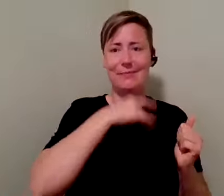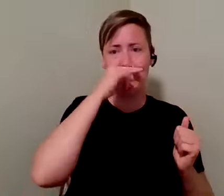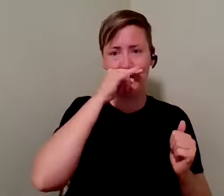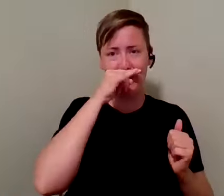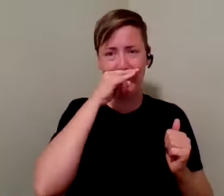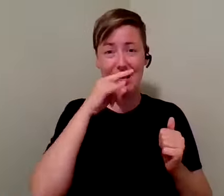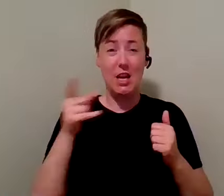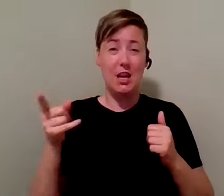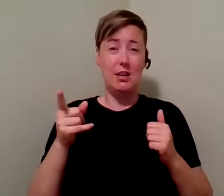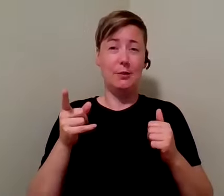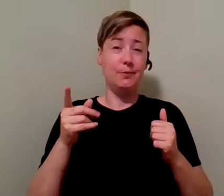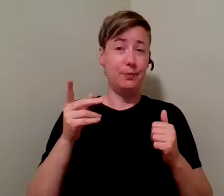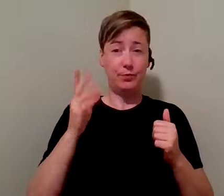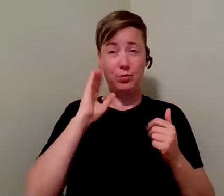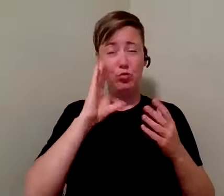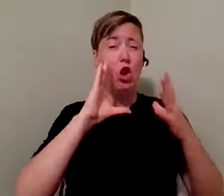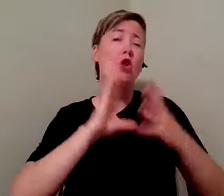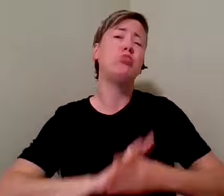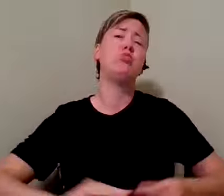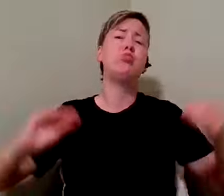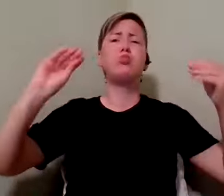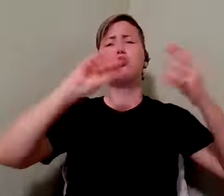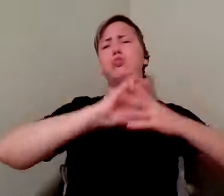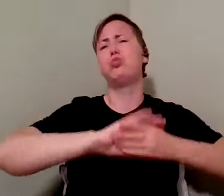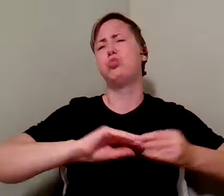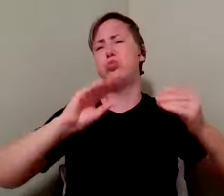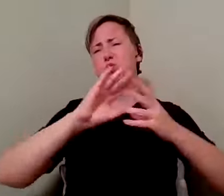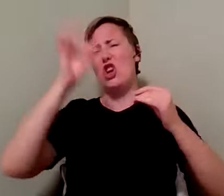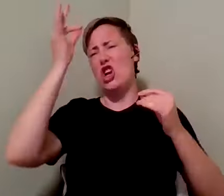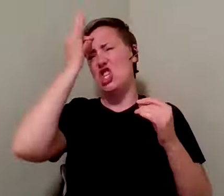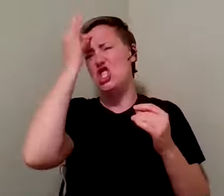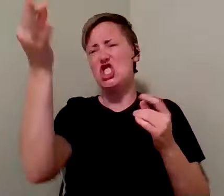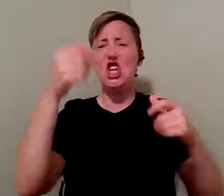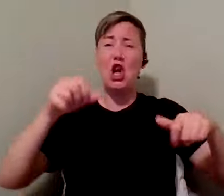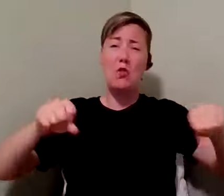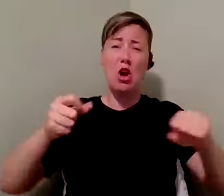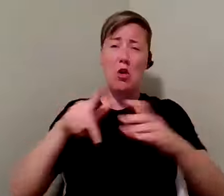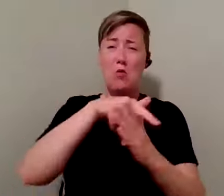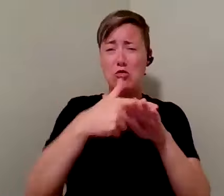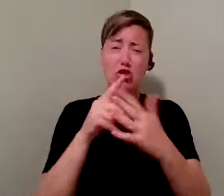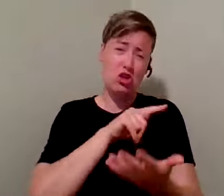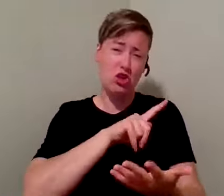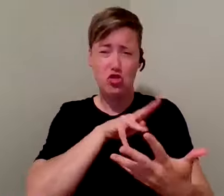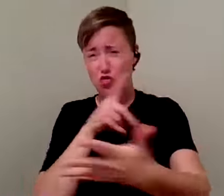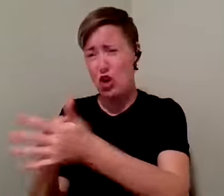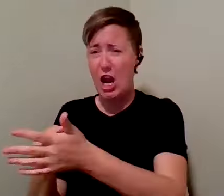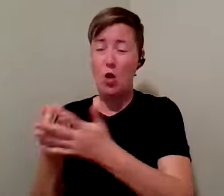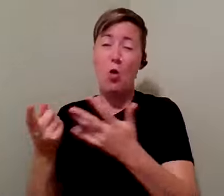most incredible stories about how he almost crashed his bike and squeaked by the cops, and incredible